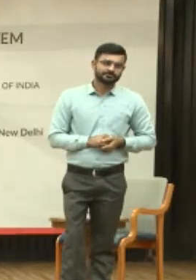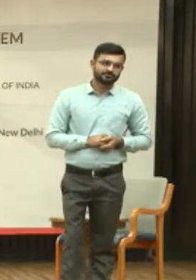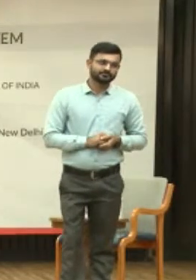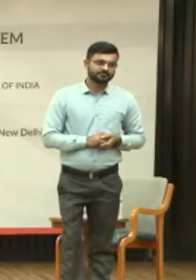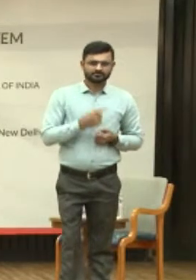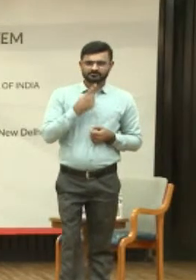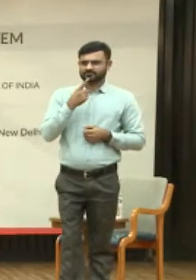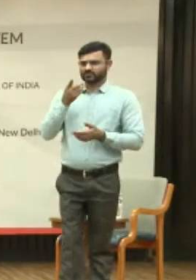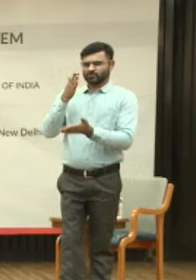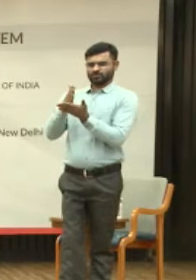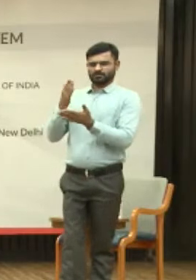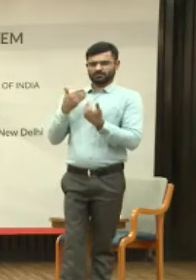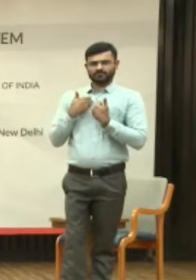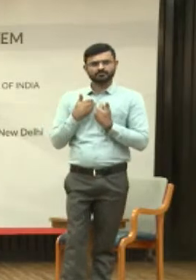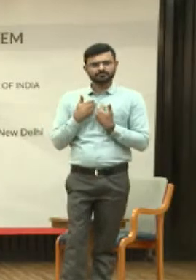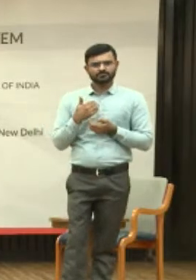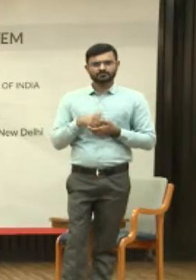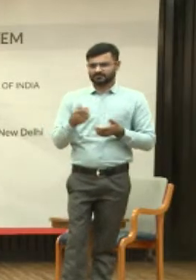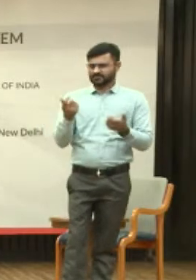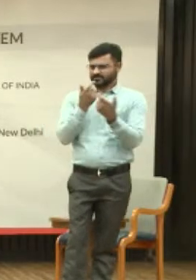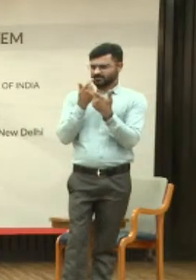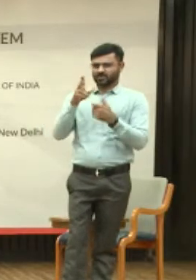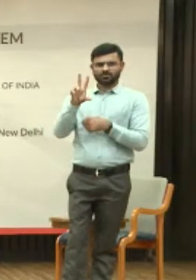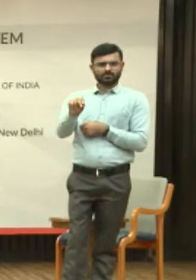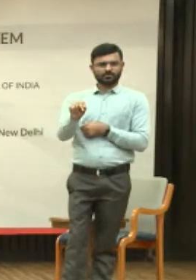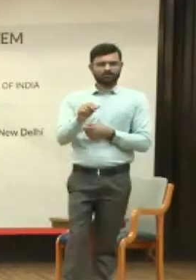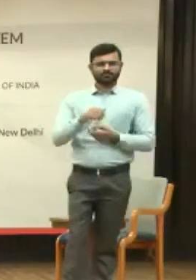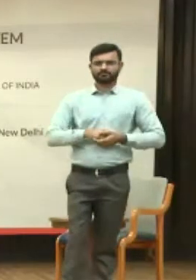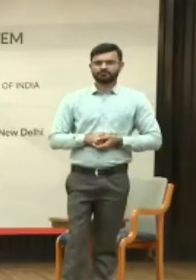He said, stop, don't laugh.